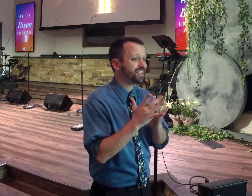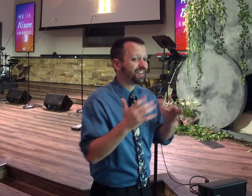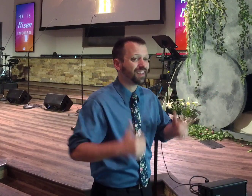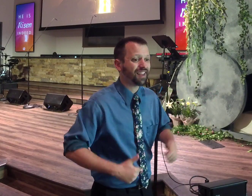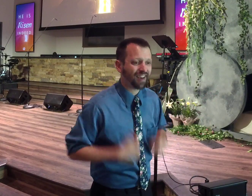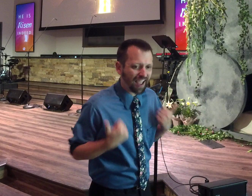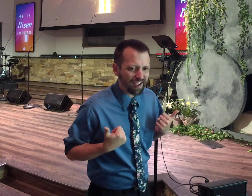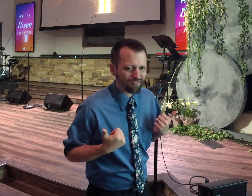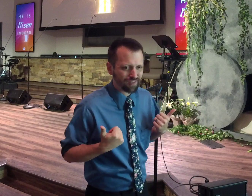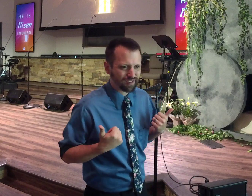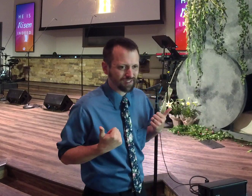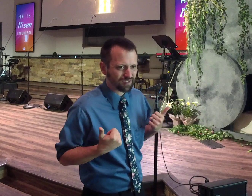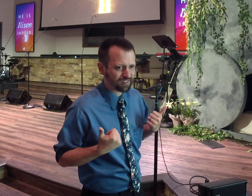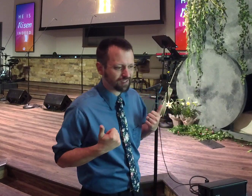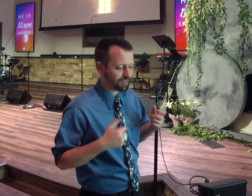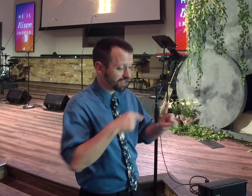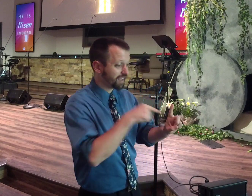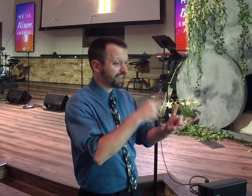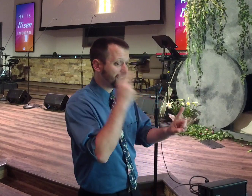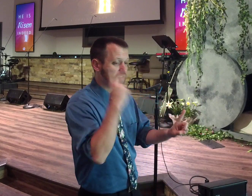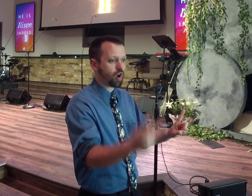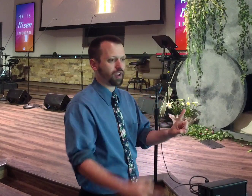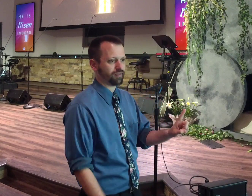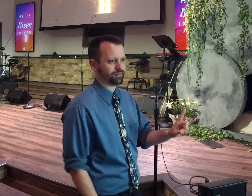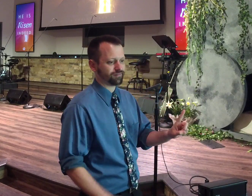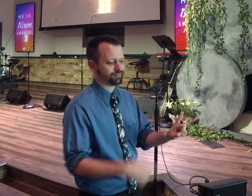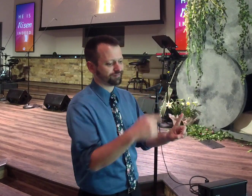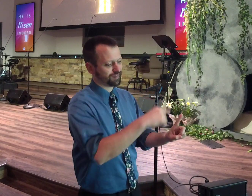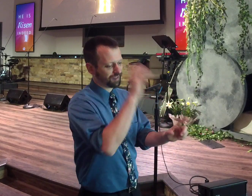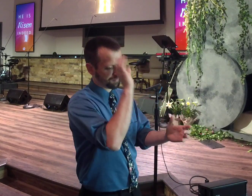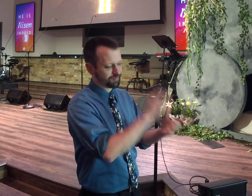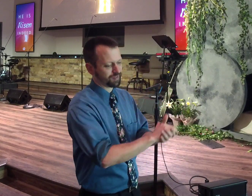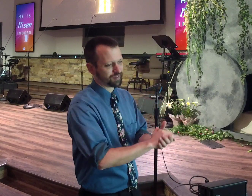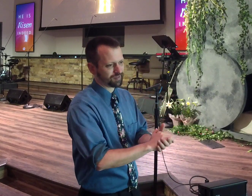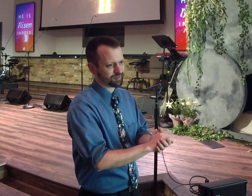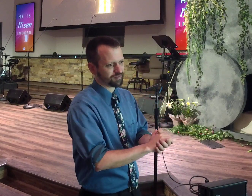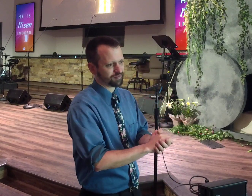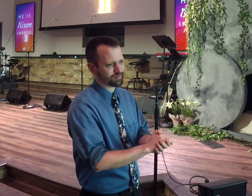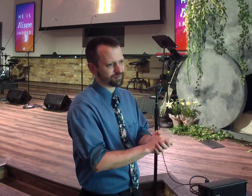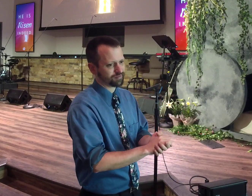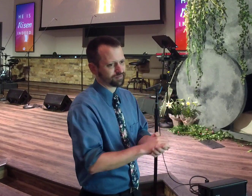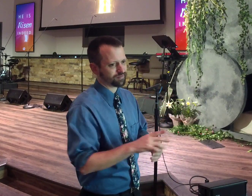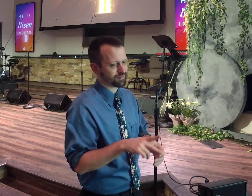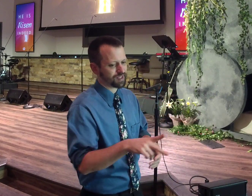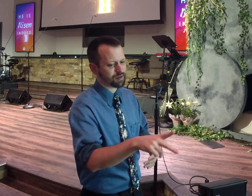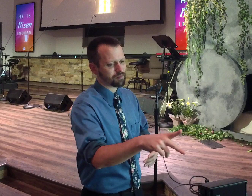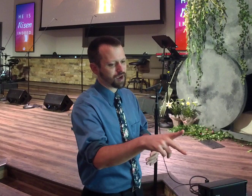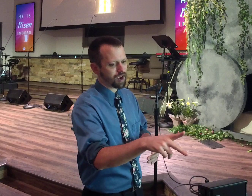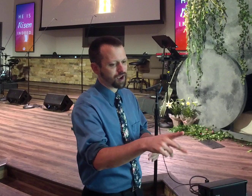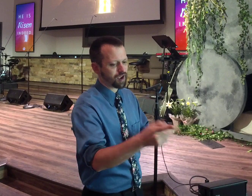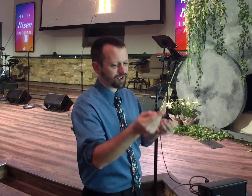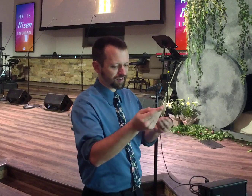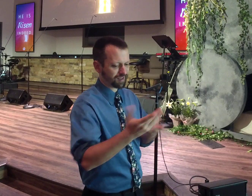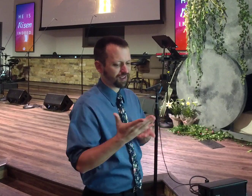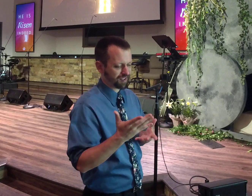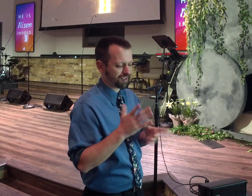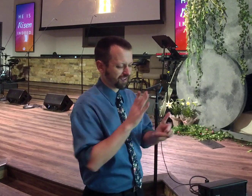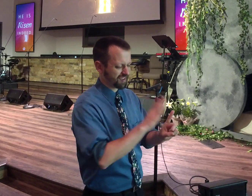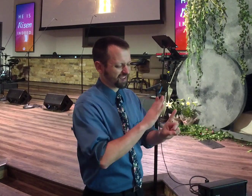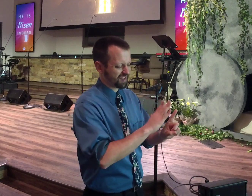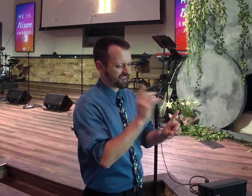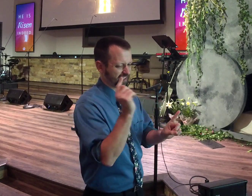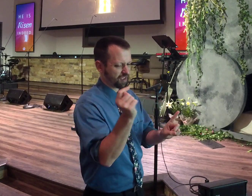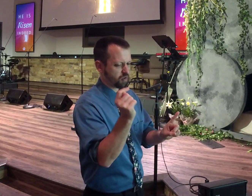alive. And he saw it. And he believed. And Paul gives us his testimony as well